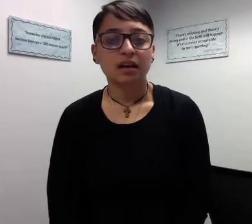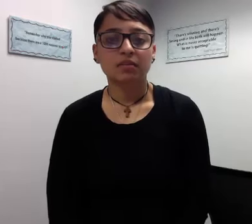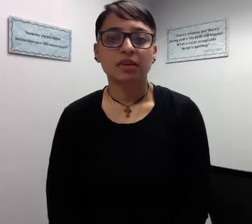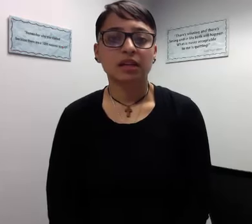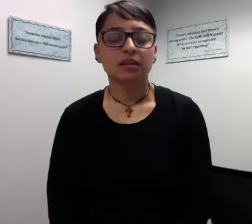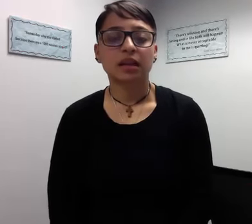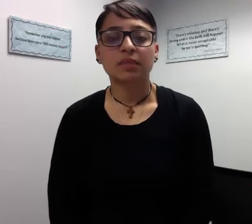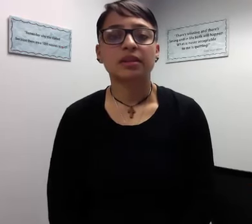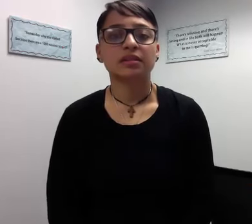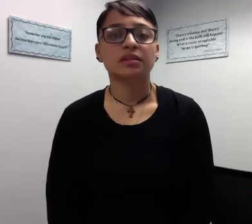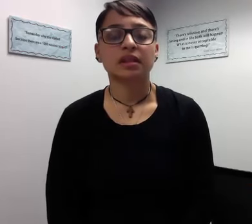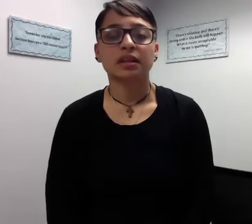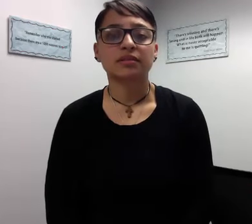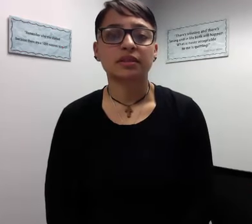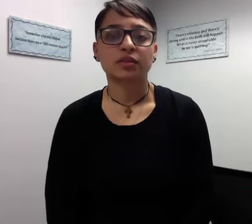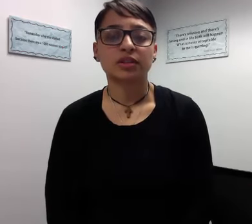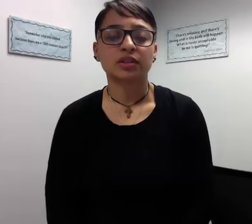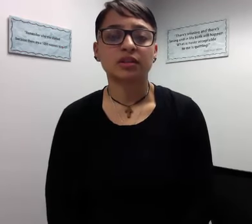Anytime that happens in that kind of situation,